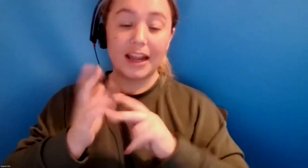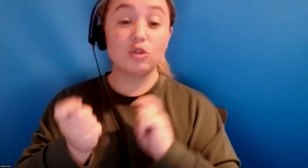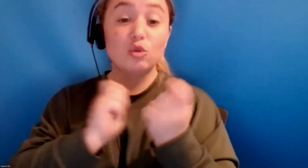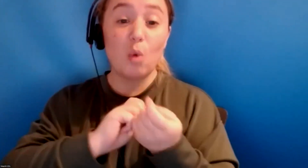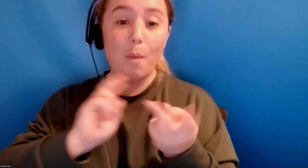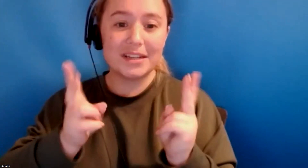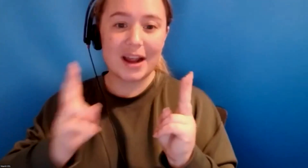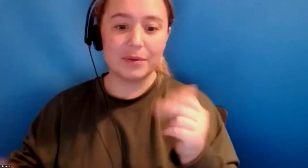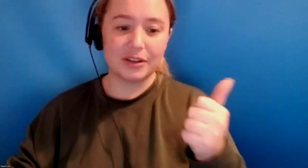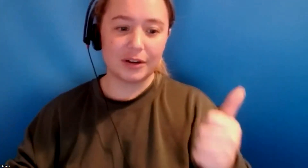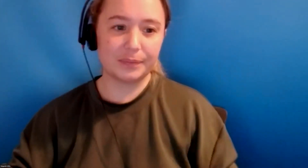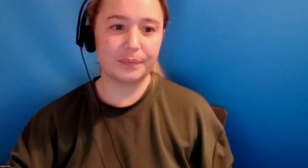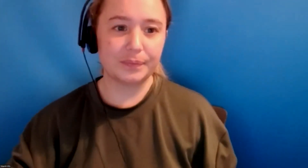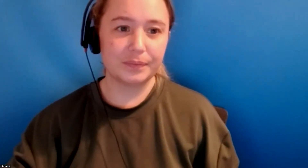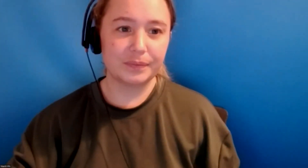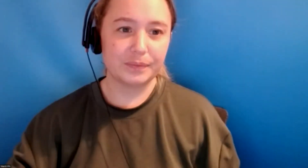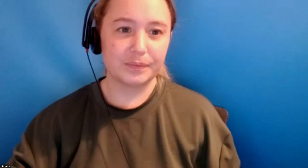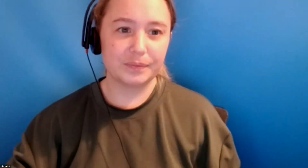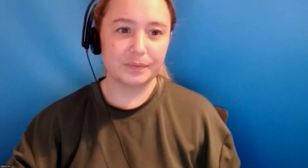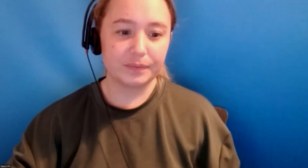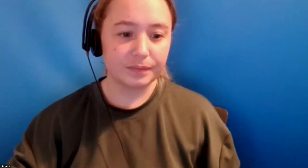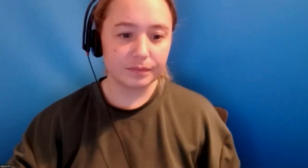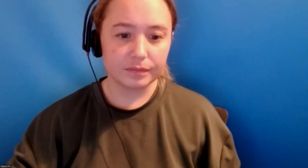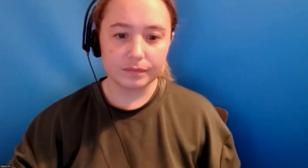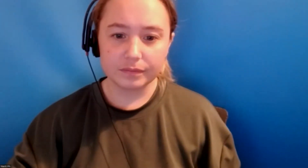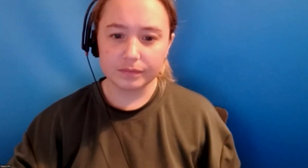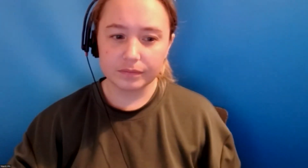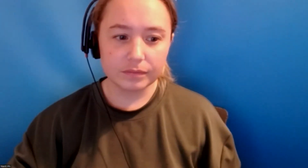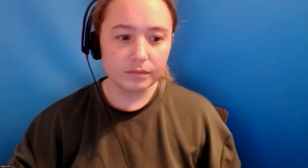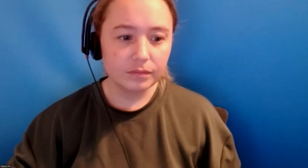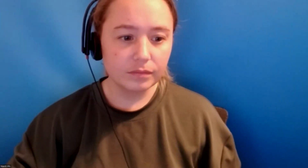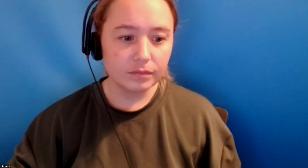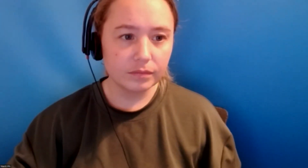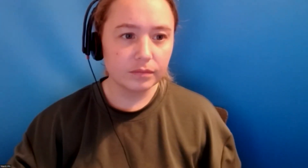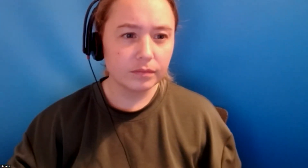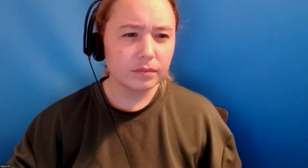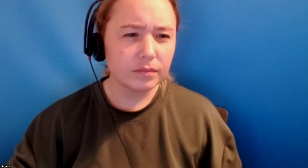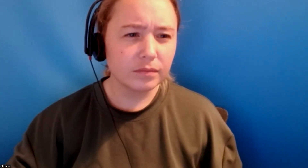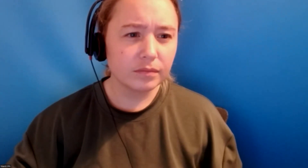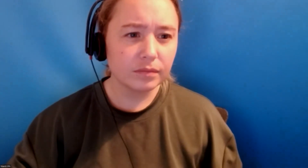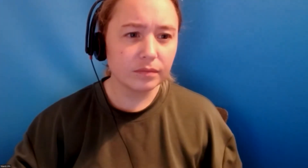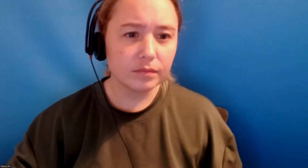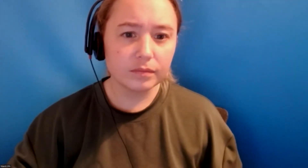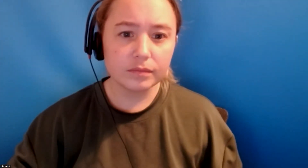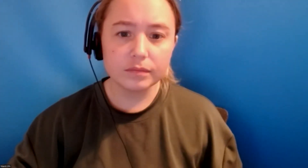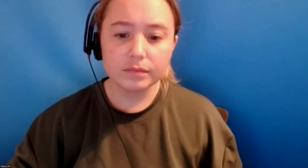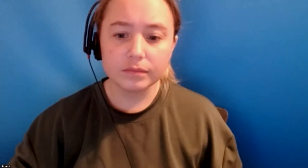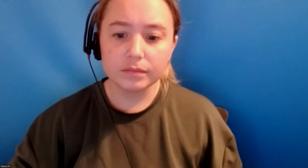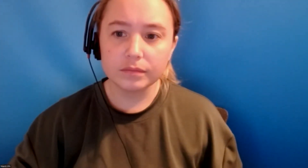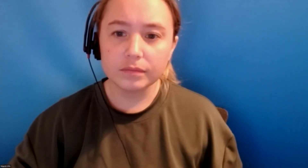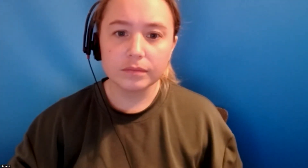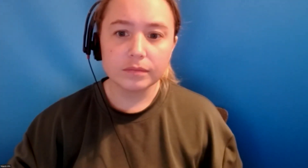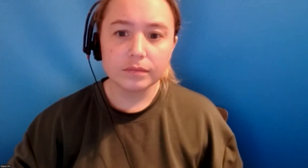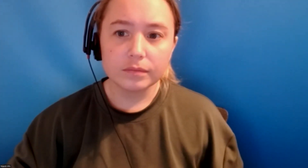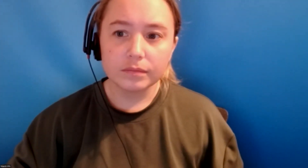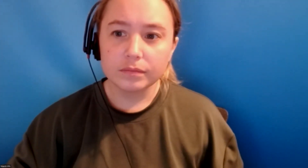Community transport, we spoke about how valuable community transport providers can be.